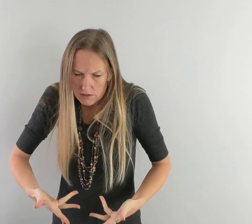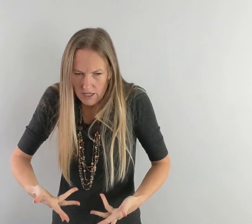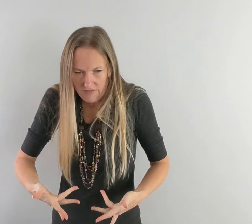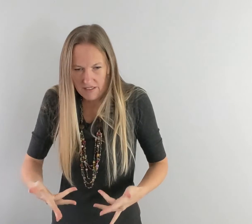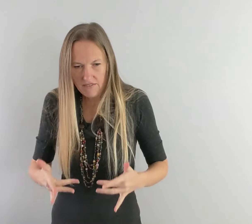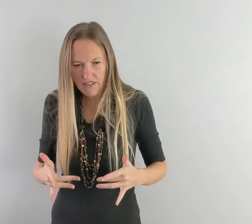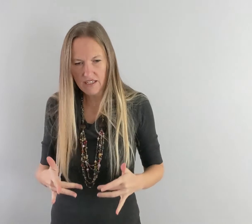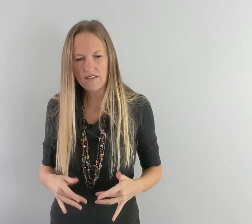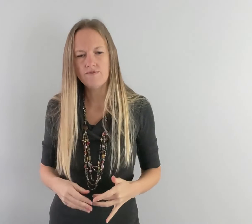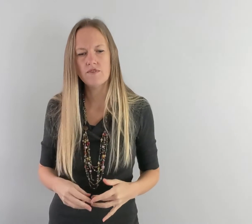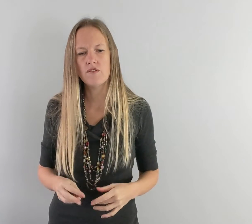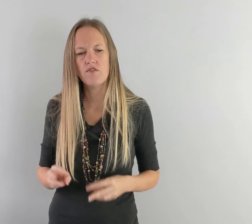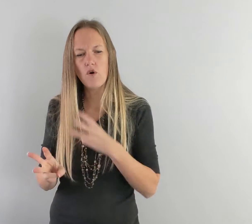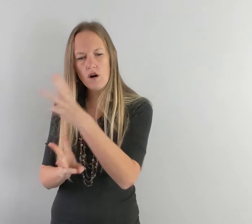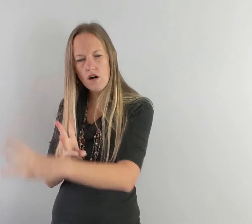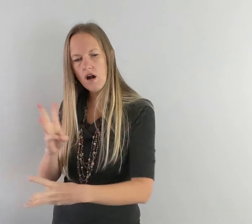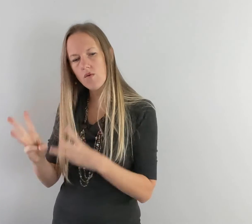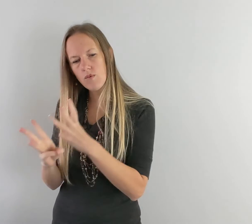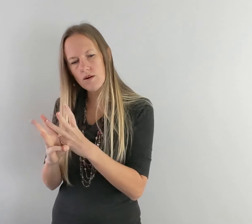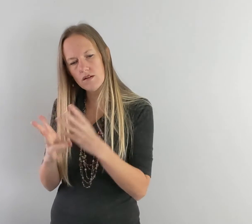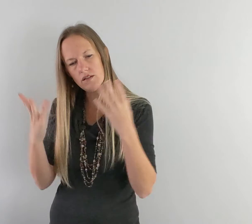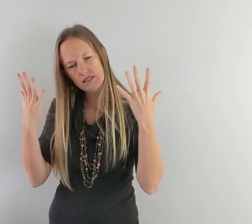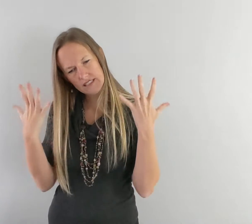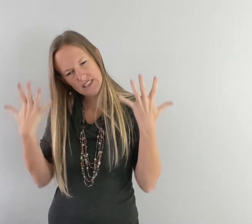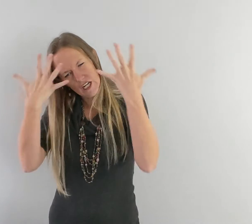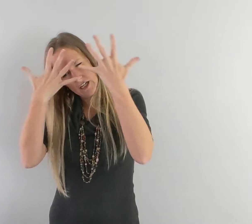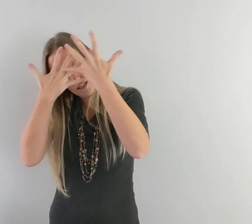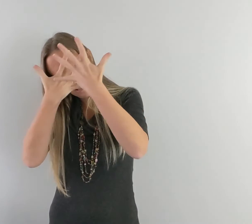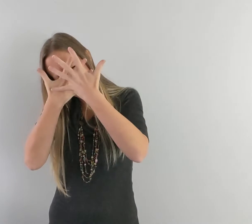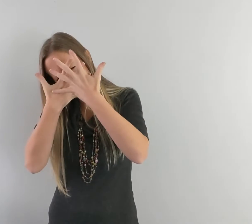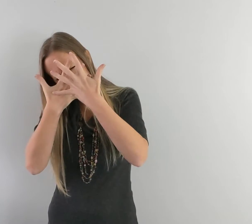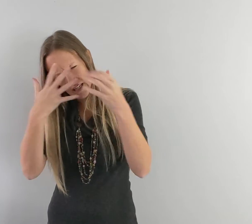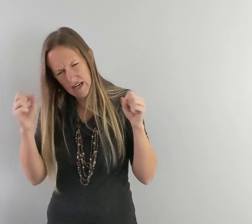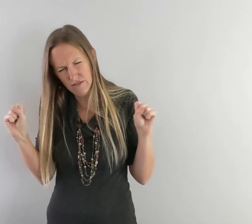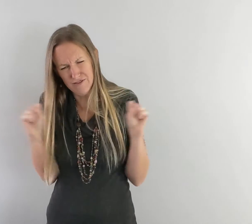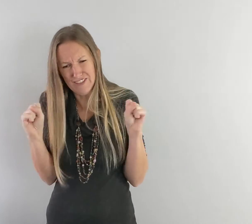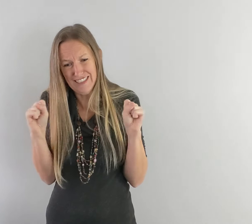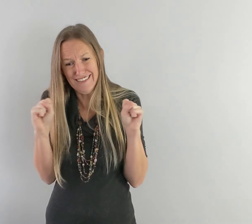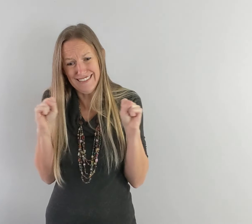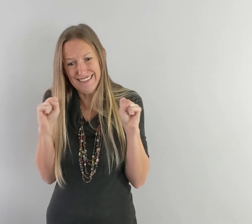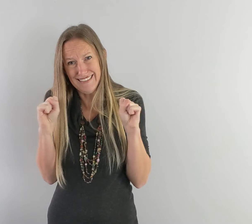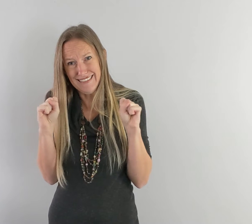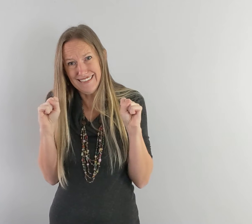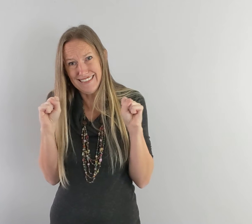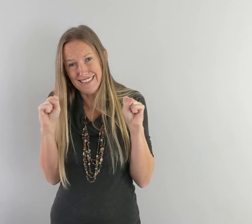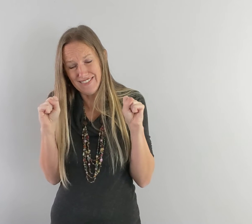groans. That feeling finger for a world in darkness, and now frozen facial